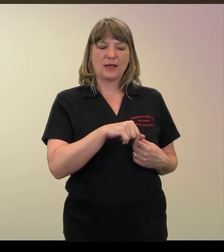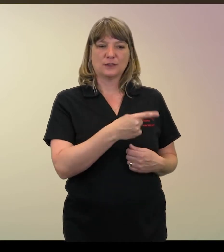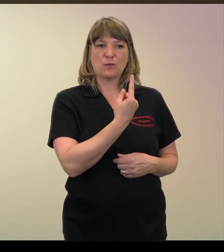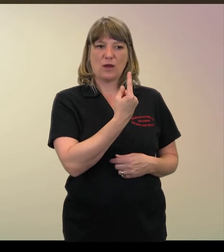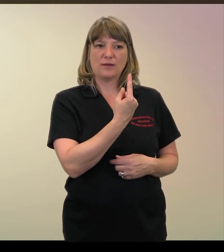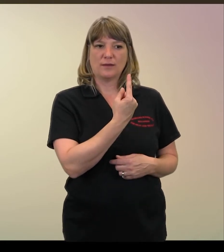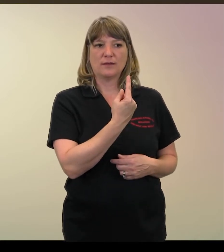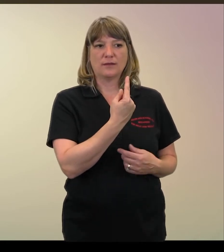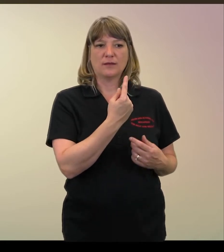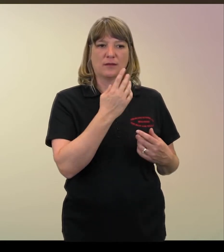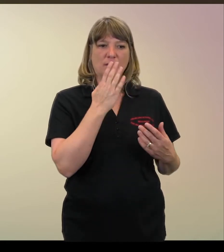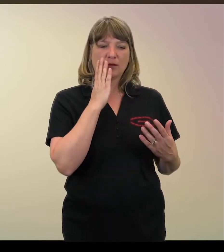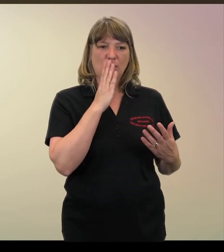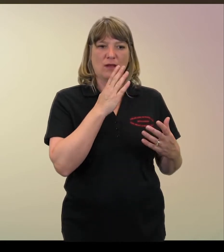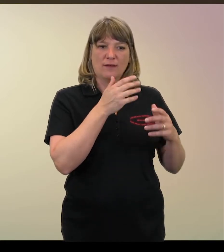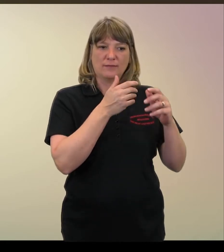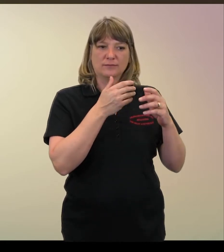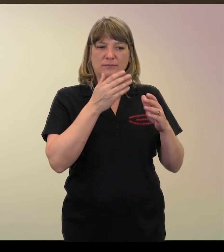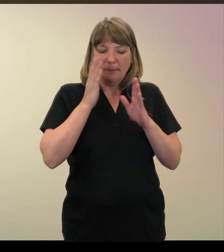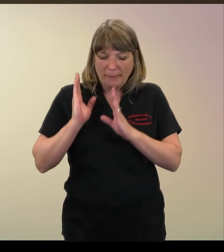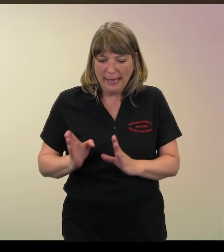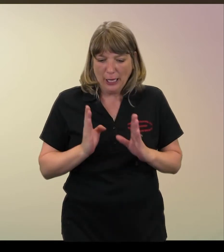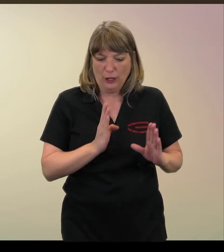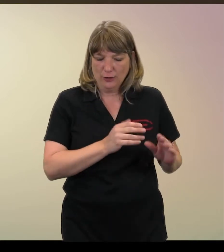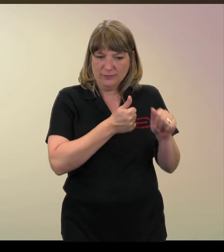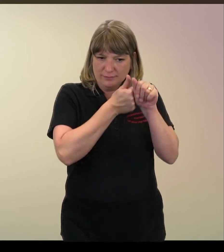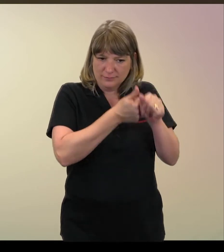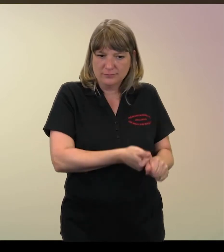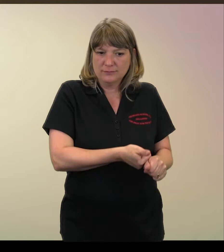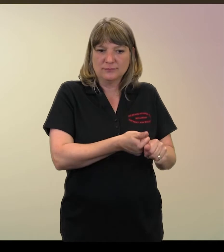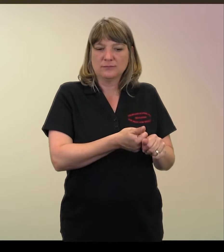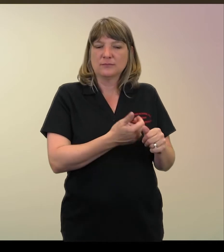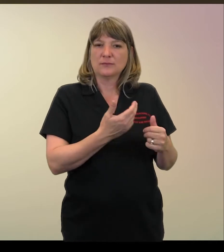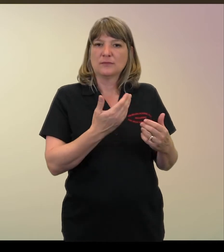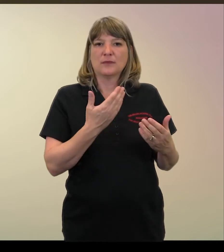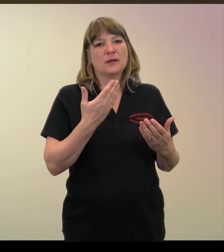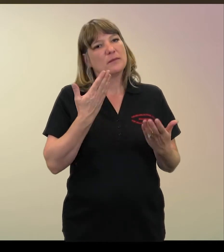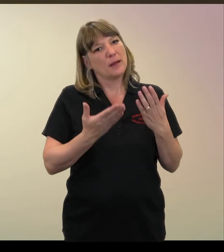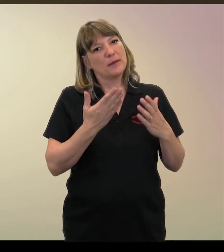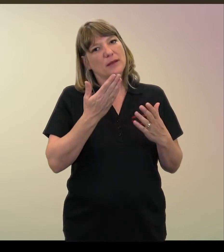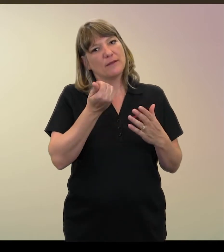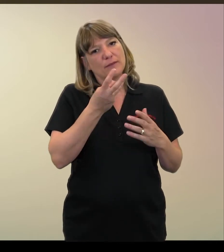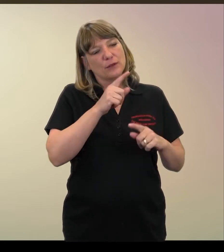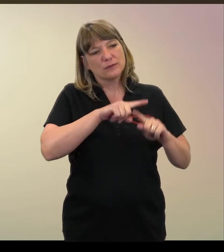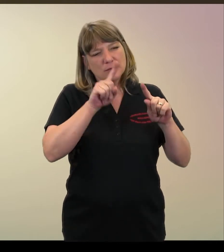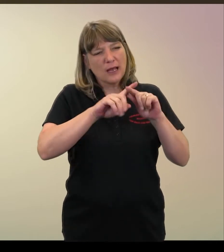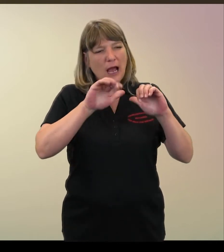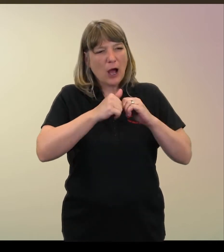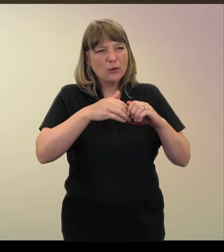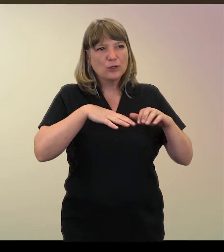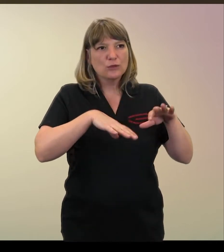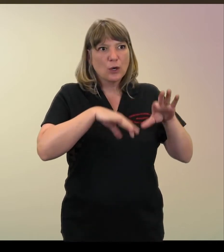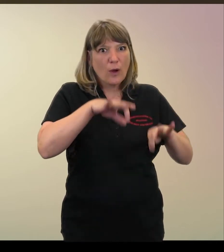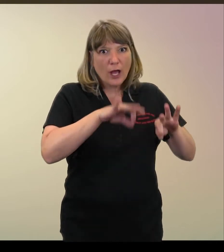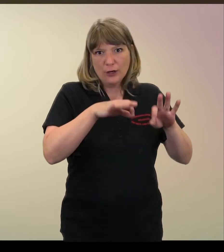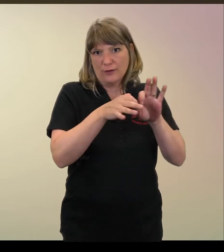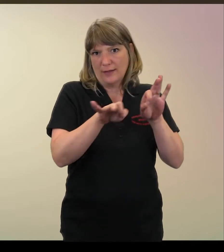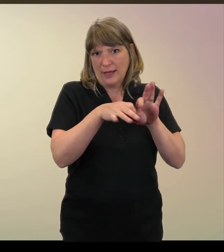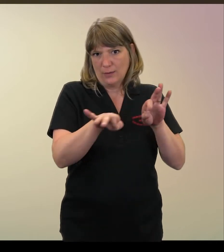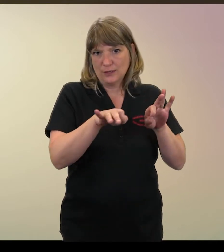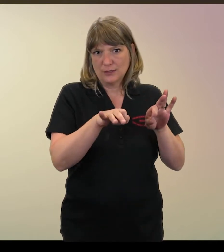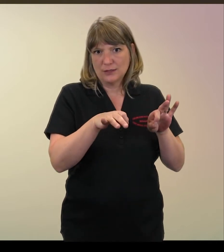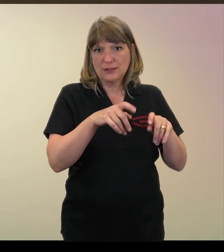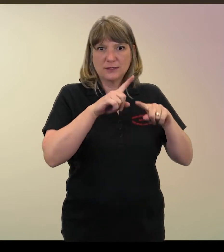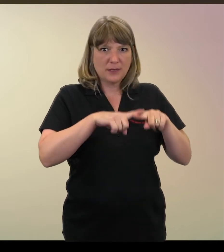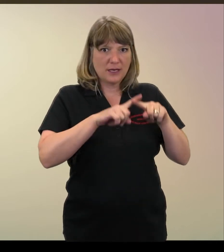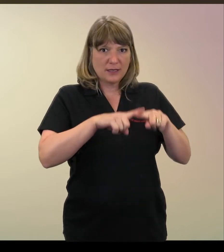one that follows an expected pattern. There might be those differences in how they acquire a